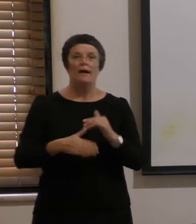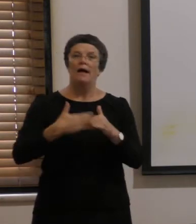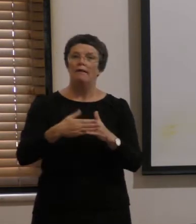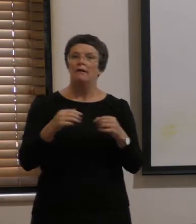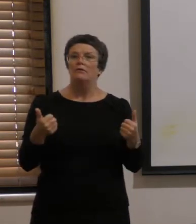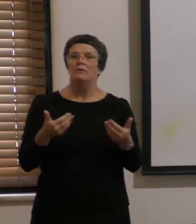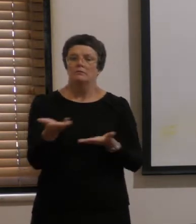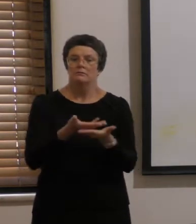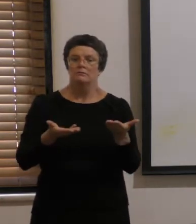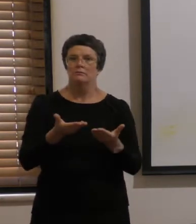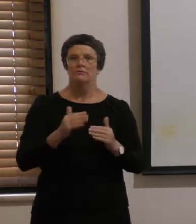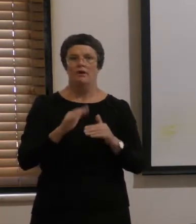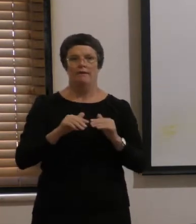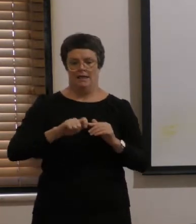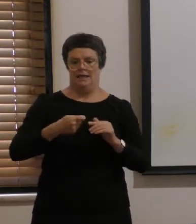about where to from here.